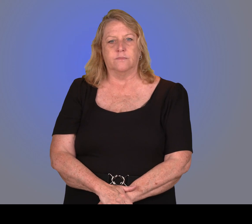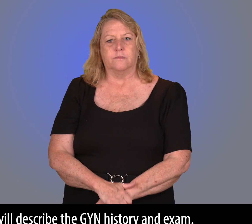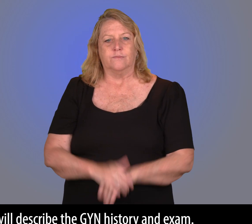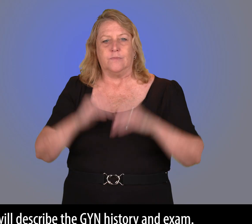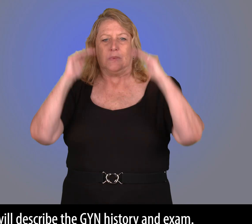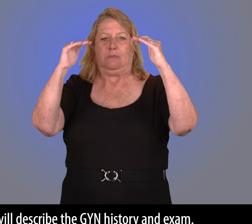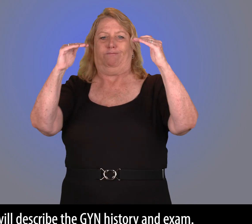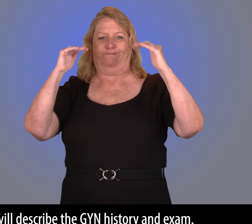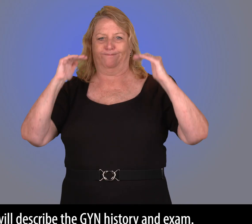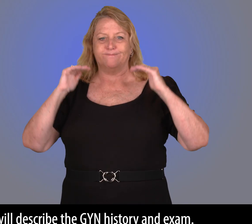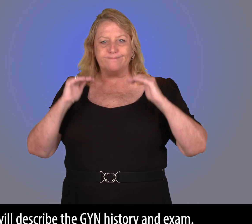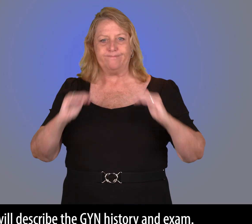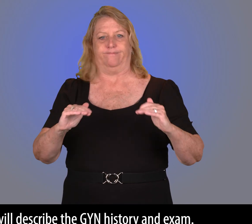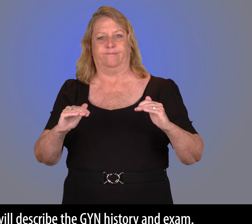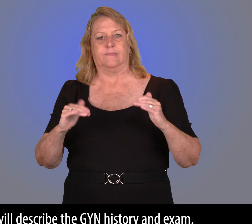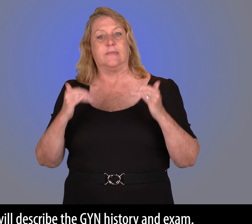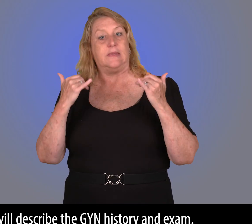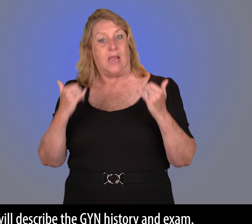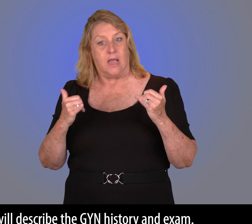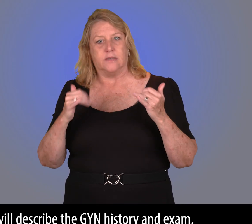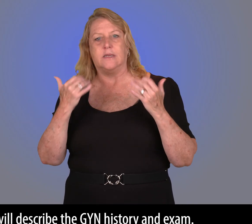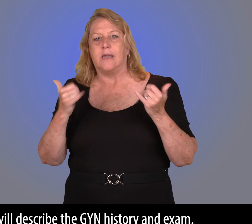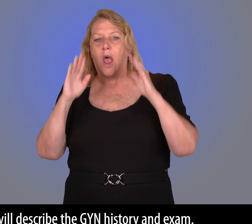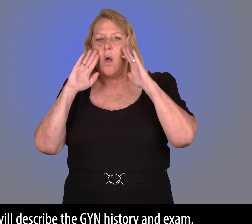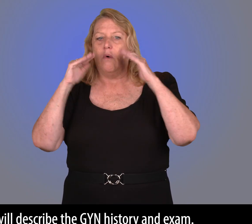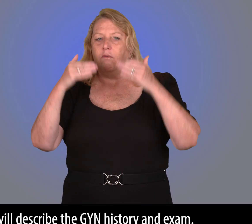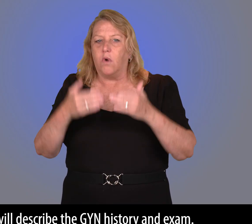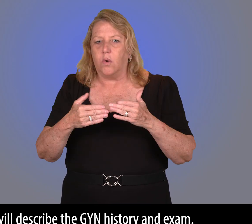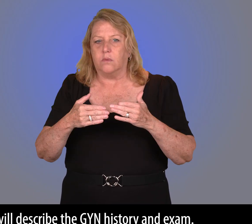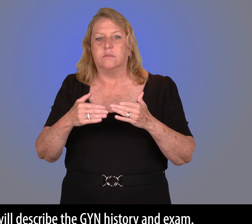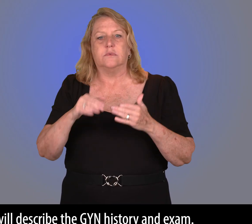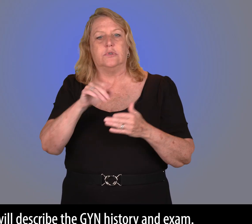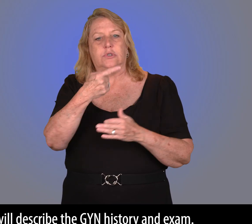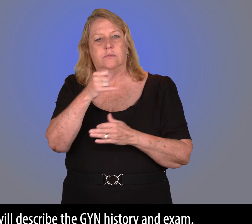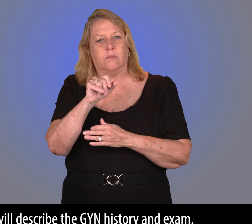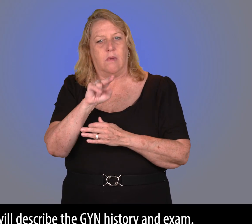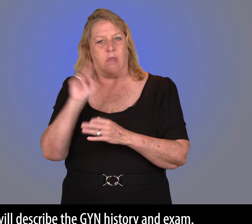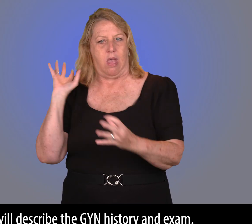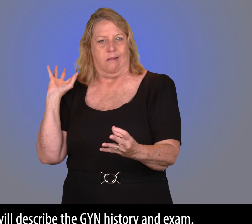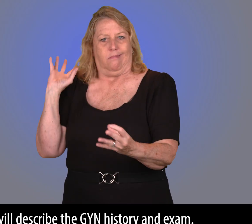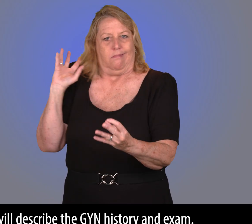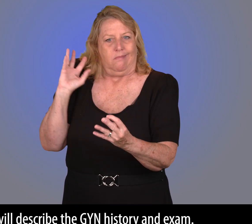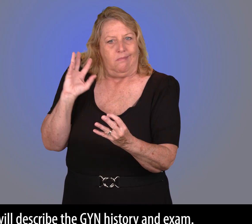Our second topic will describe the GYN history and exam.